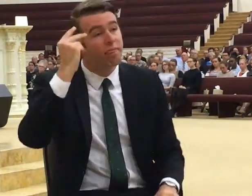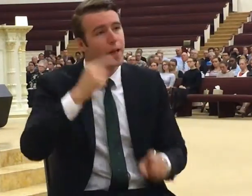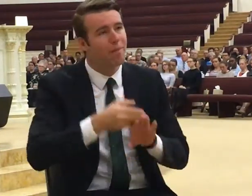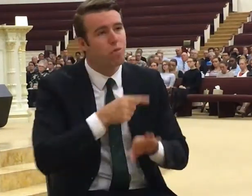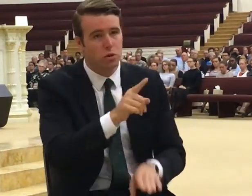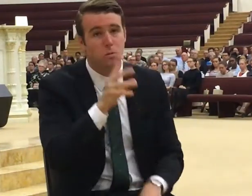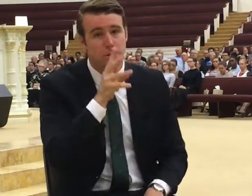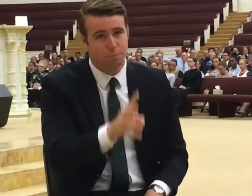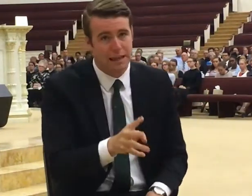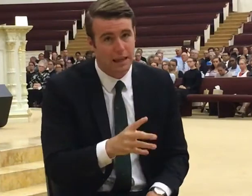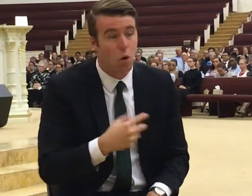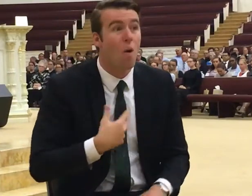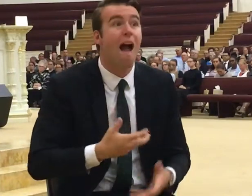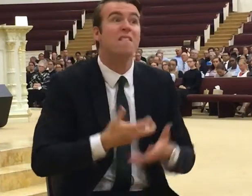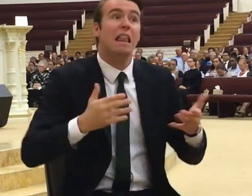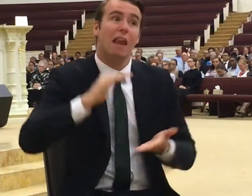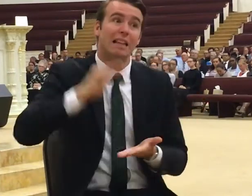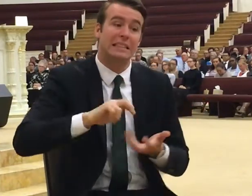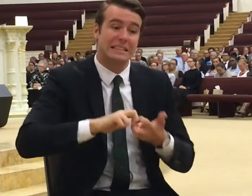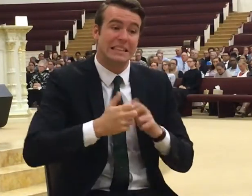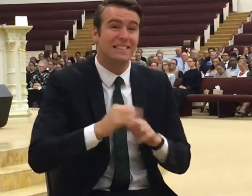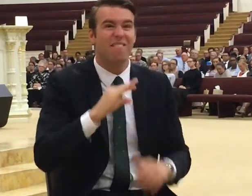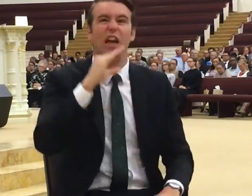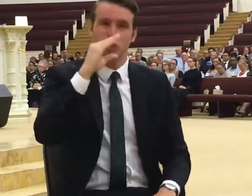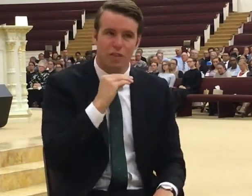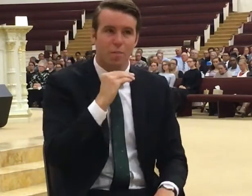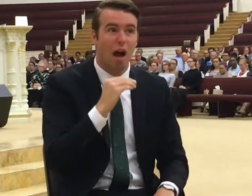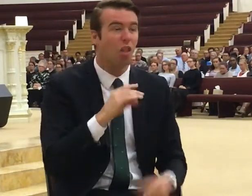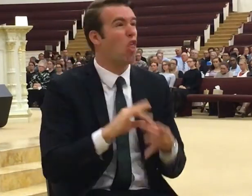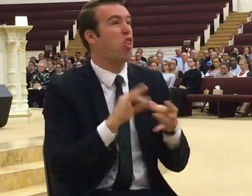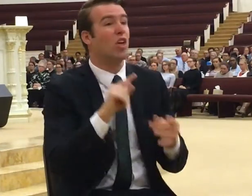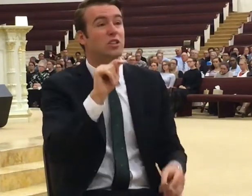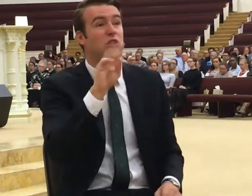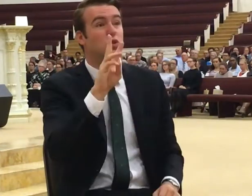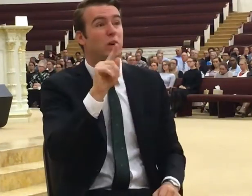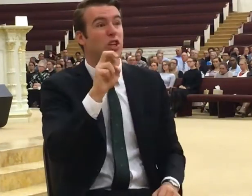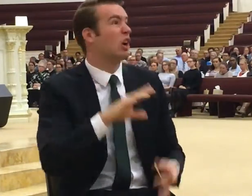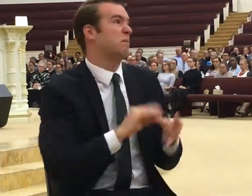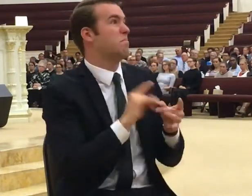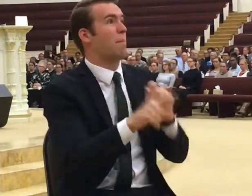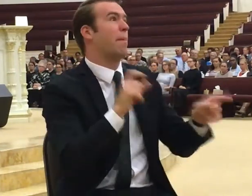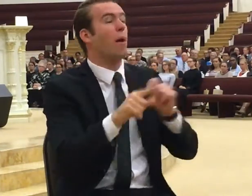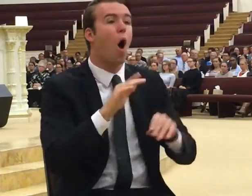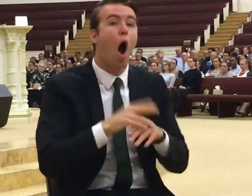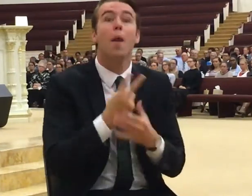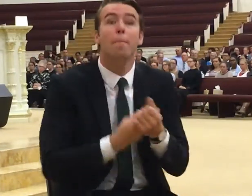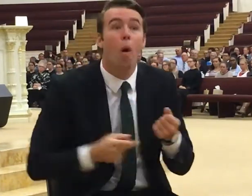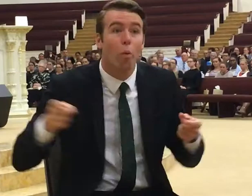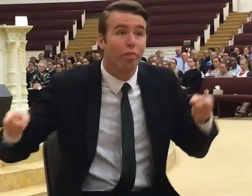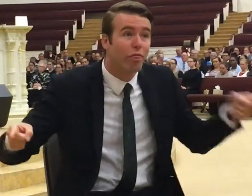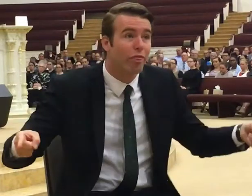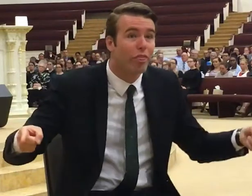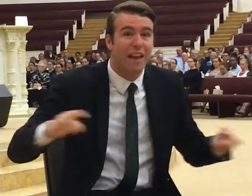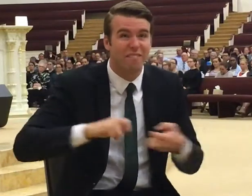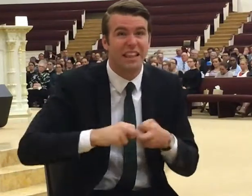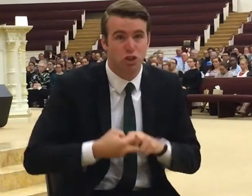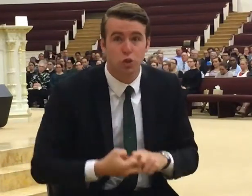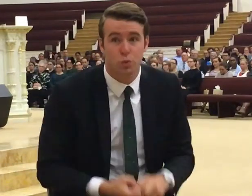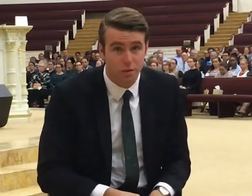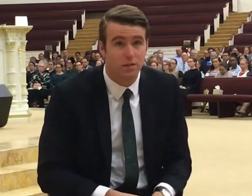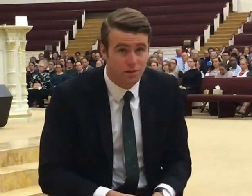And we'd have a whole lot less issues if people would just shut their mouth and quit twittering as much as they did on both sides of the issue.